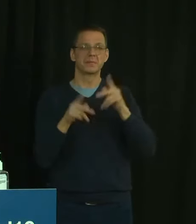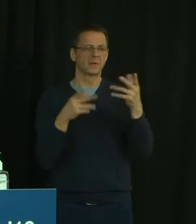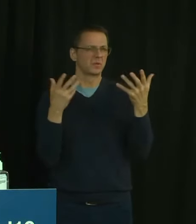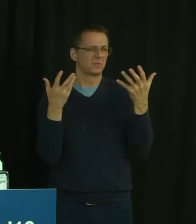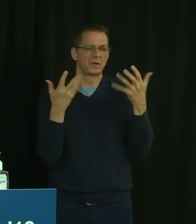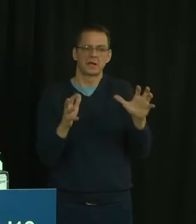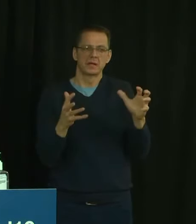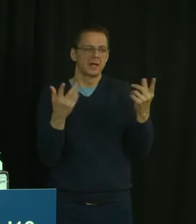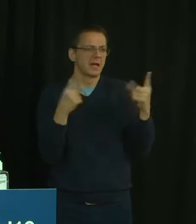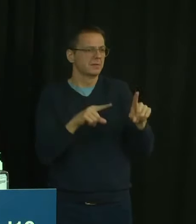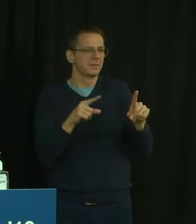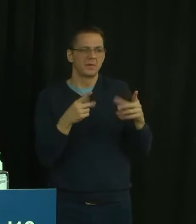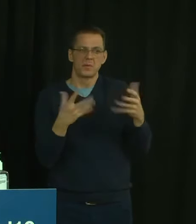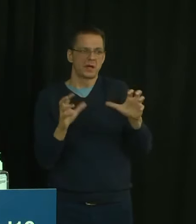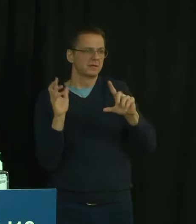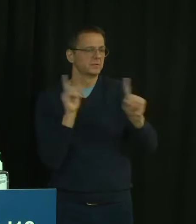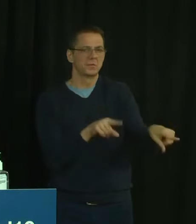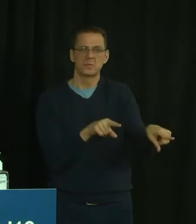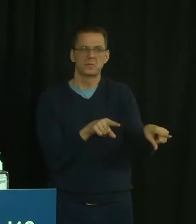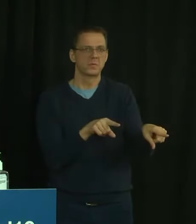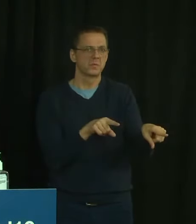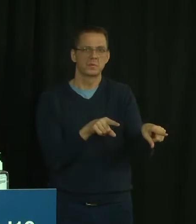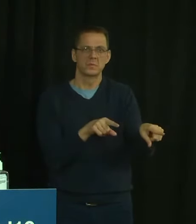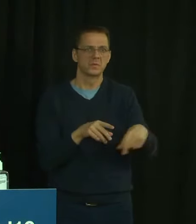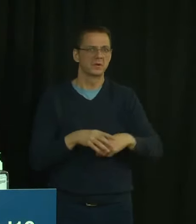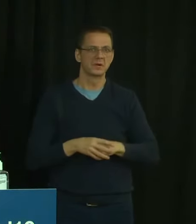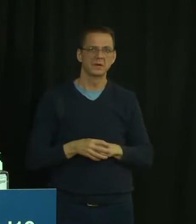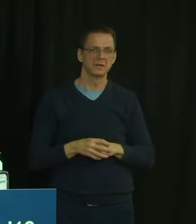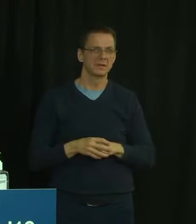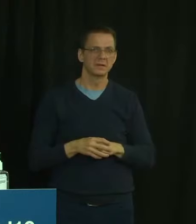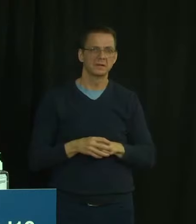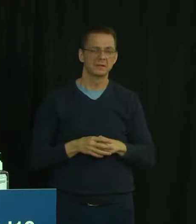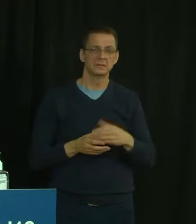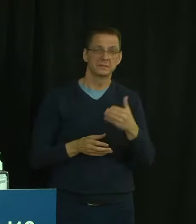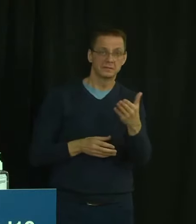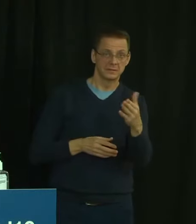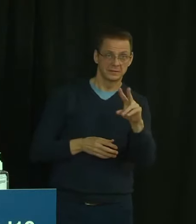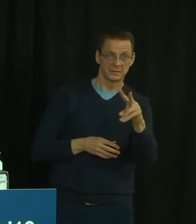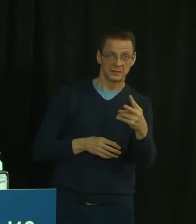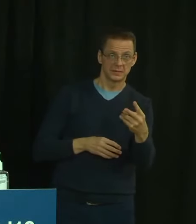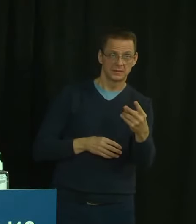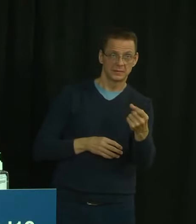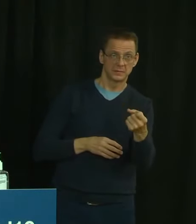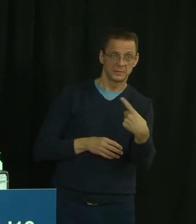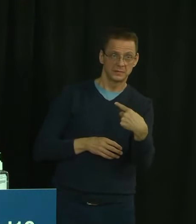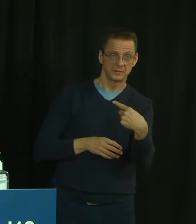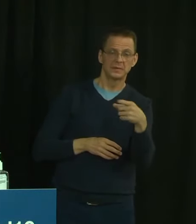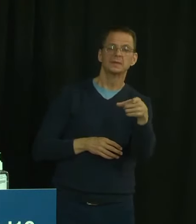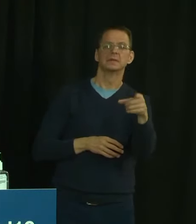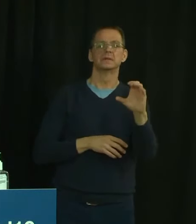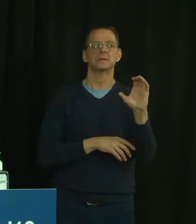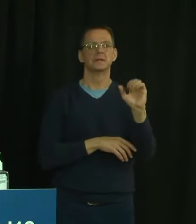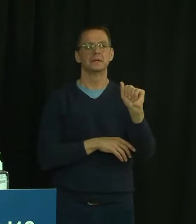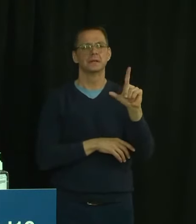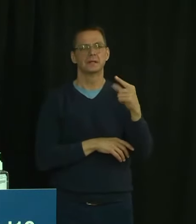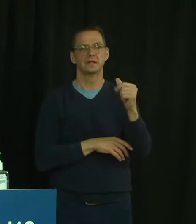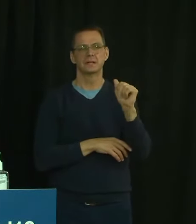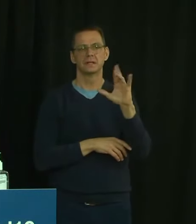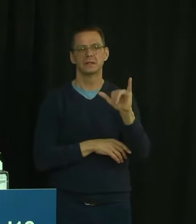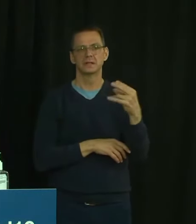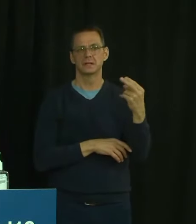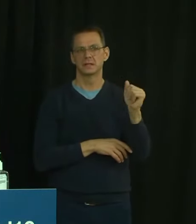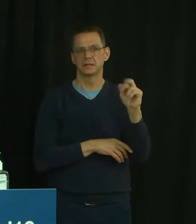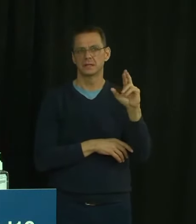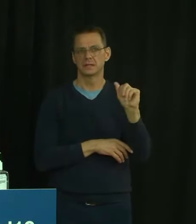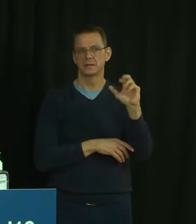caller, please? Next is Don Braid with the Calgary Herald. Go ahead, Don. Dr. Hinshaw, how many people in